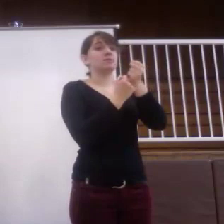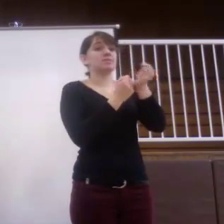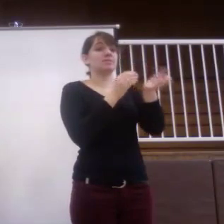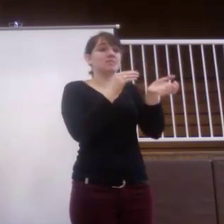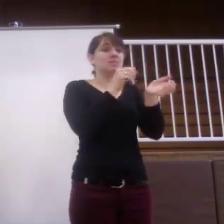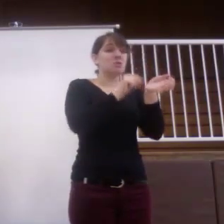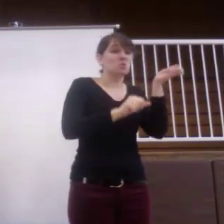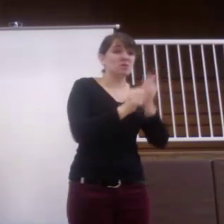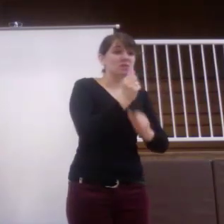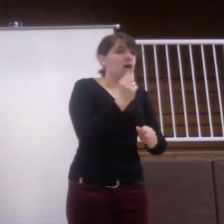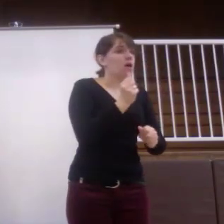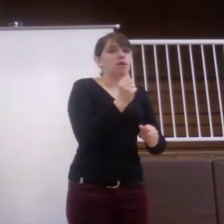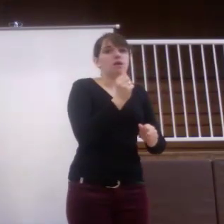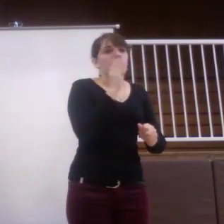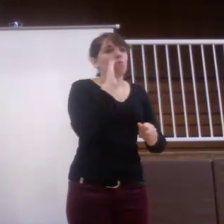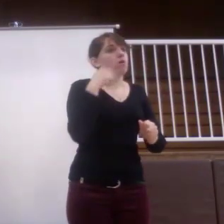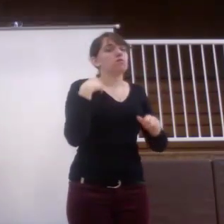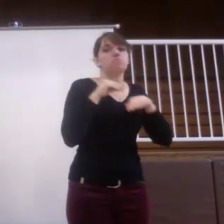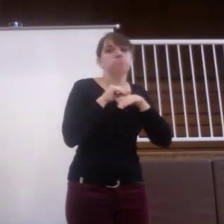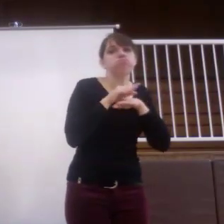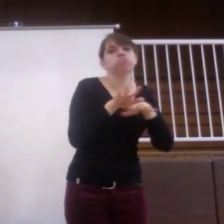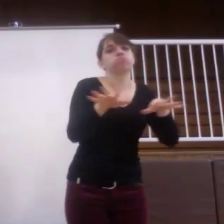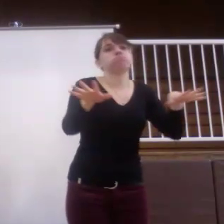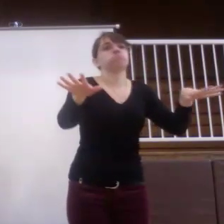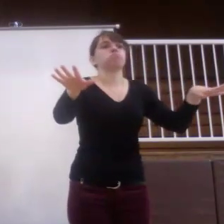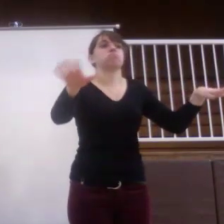would cause more harm than good.